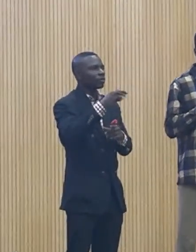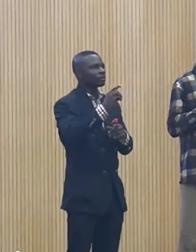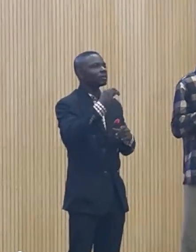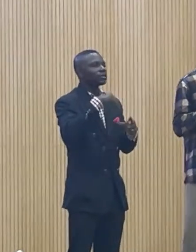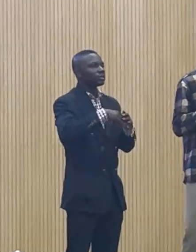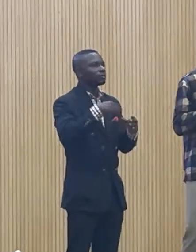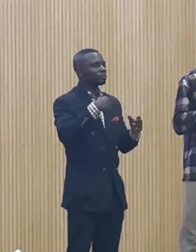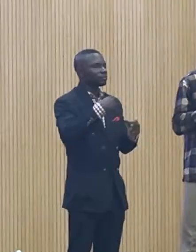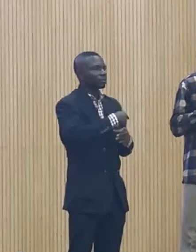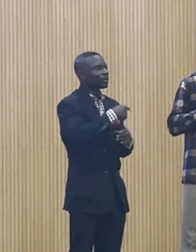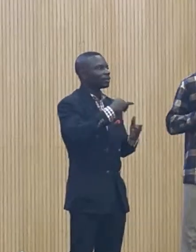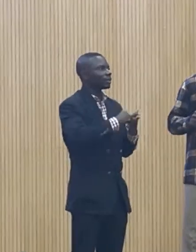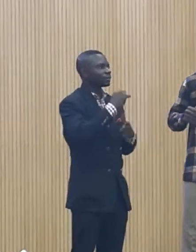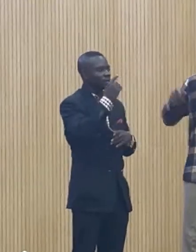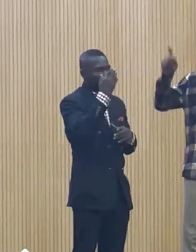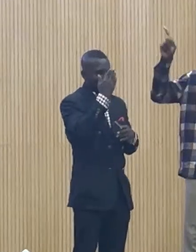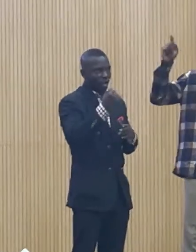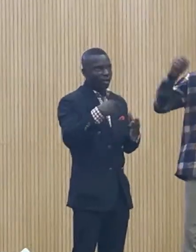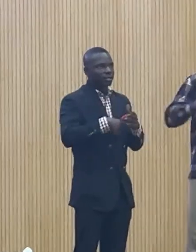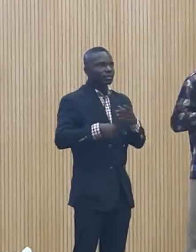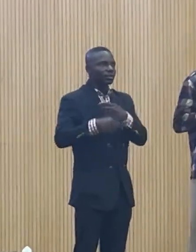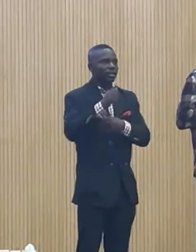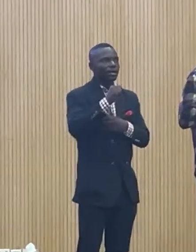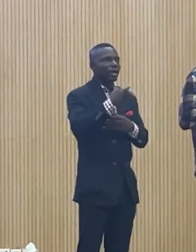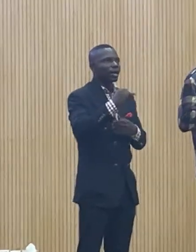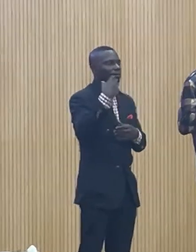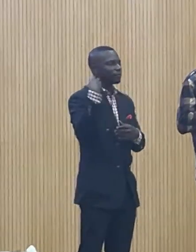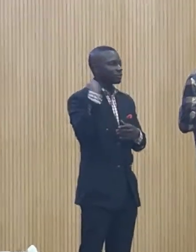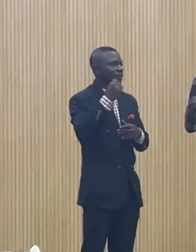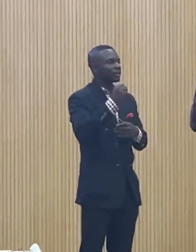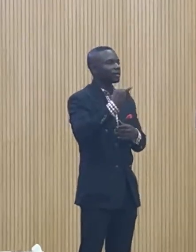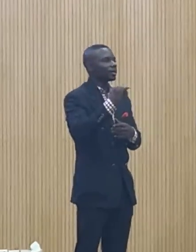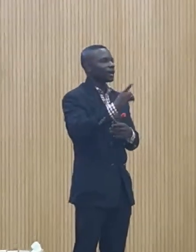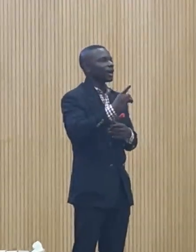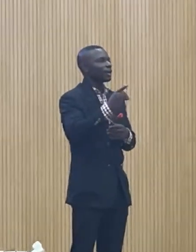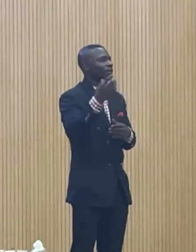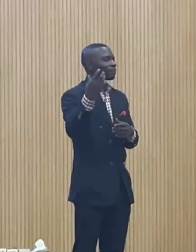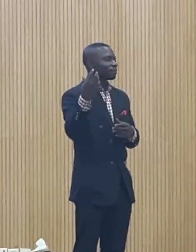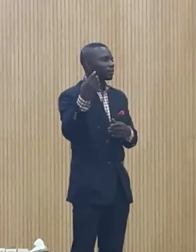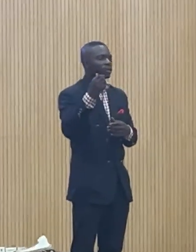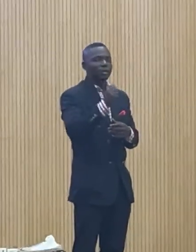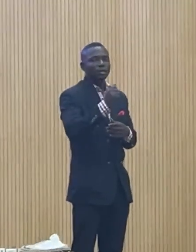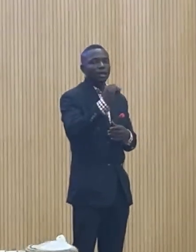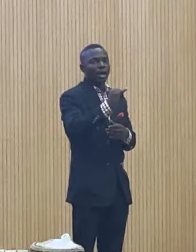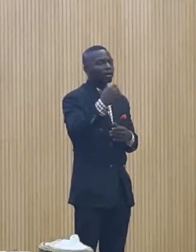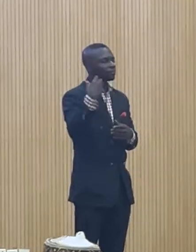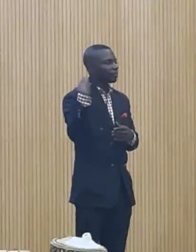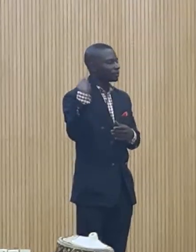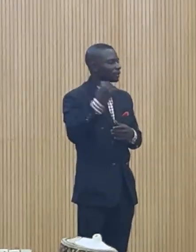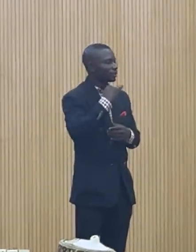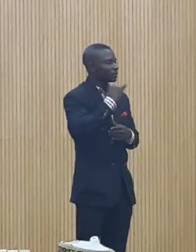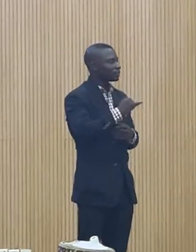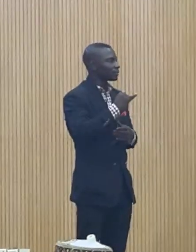that is the core hard technology of AI Master. Now, AI Master is